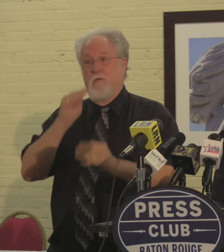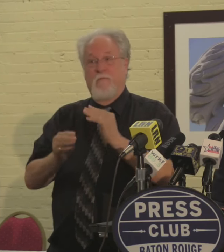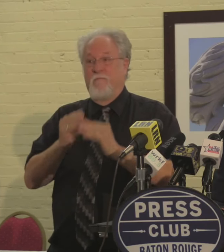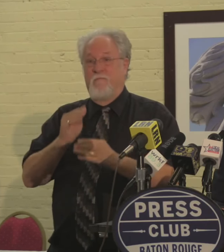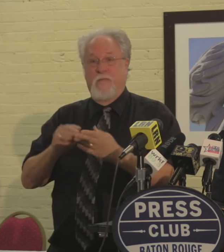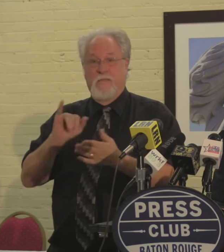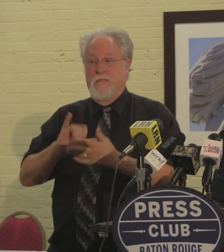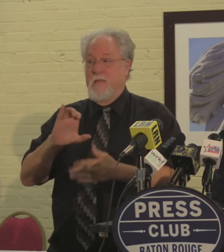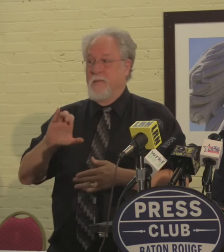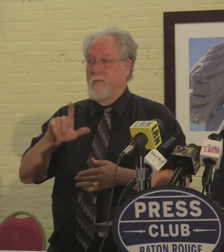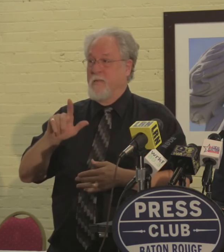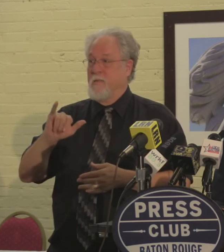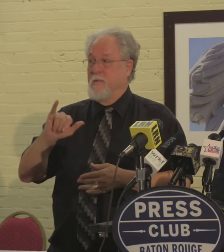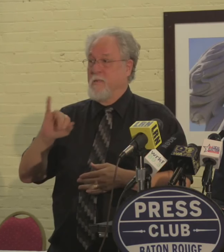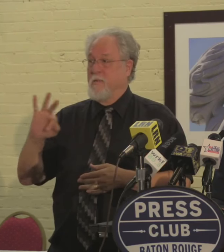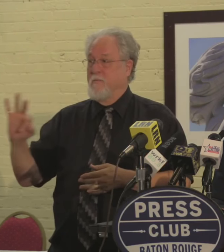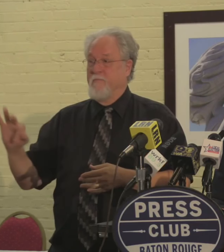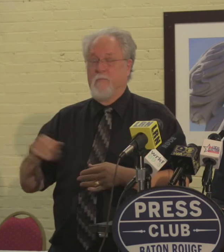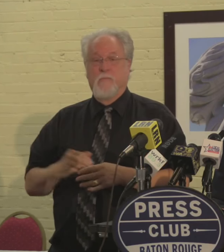cliff.